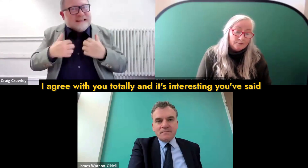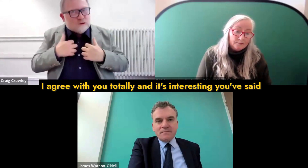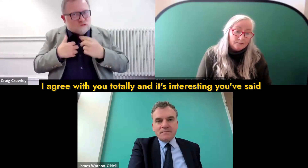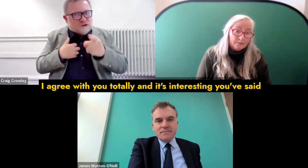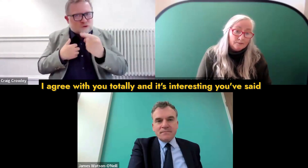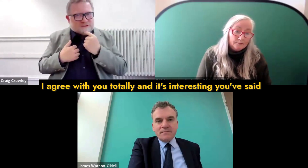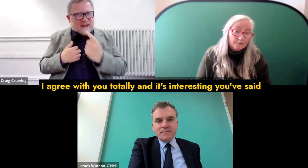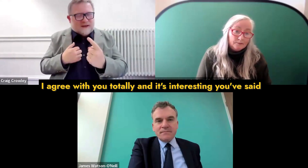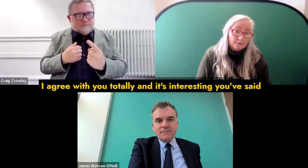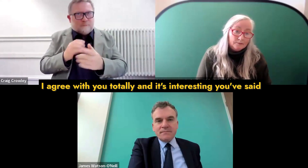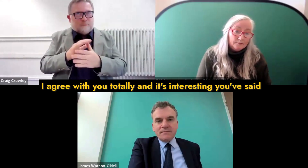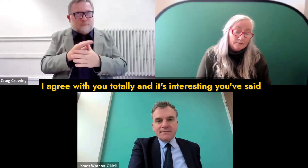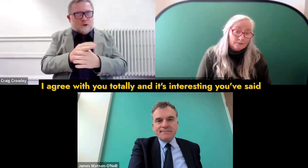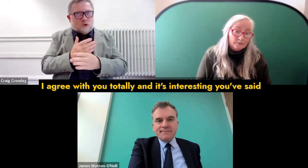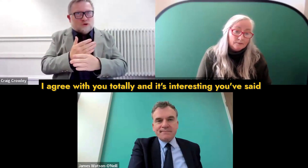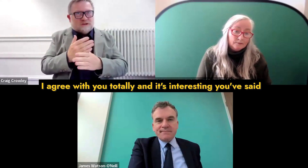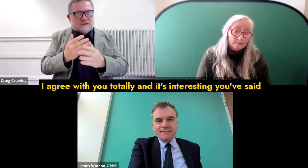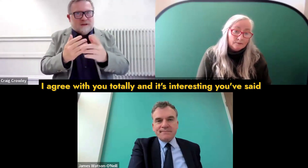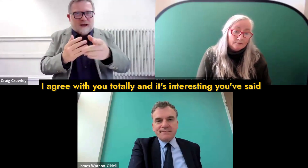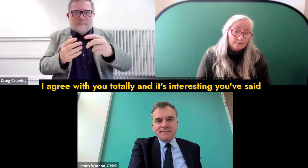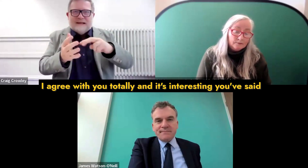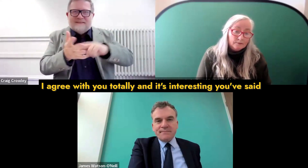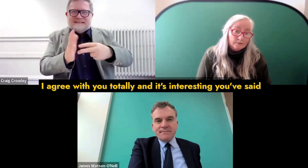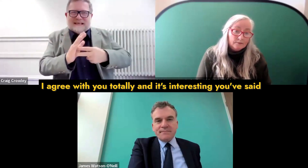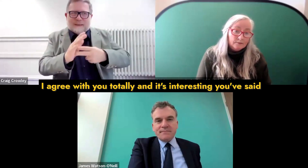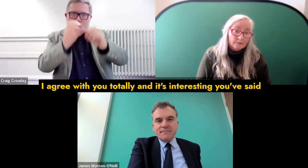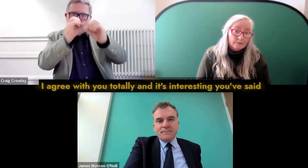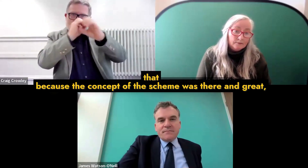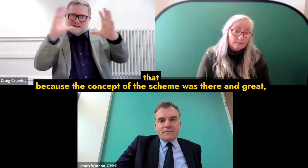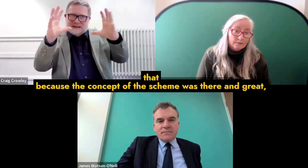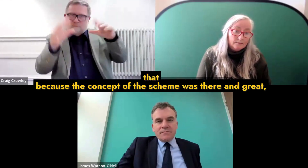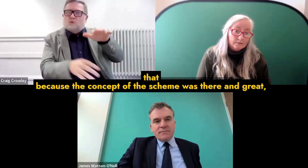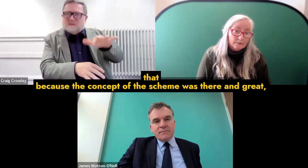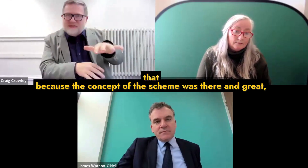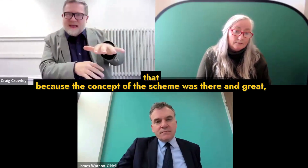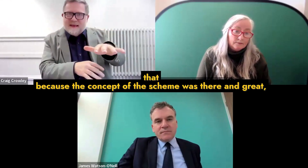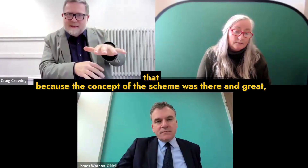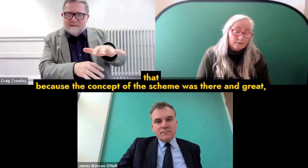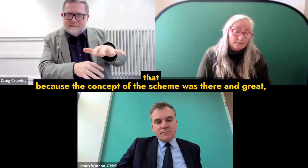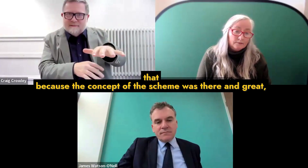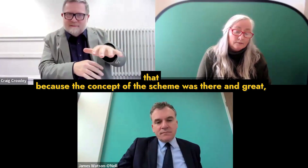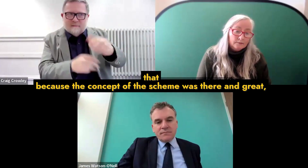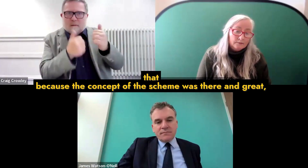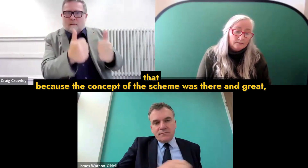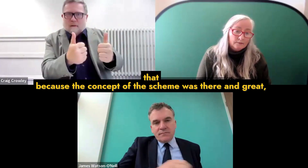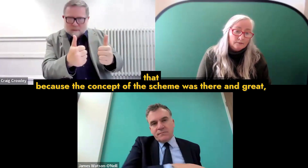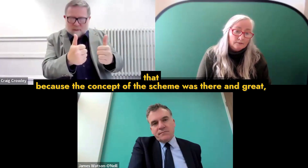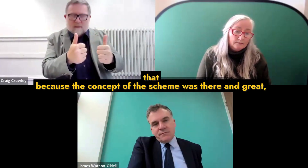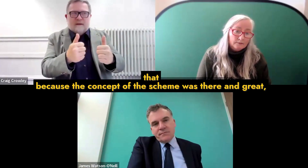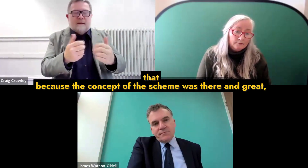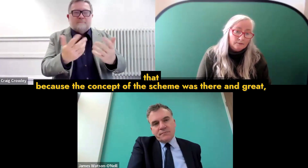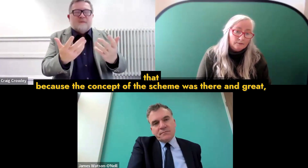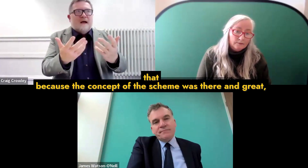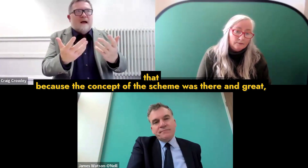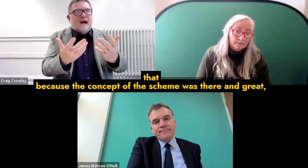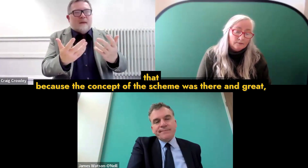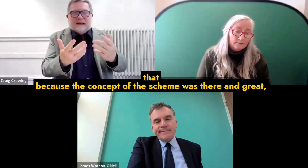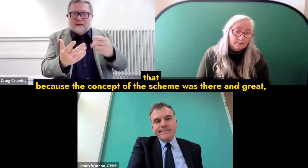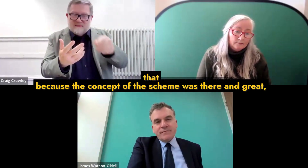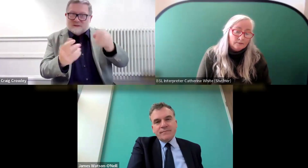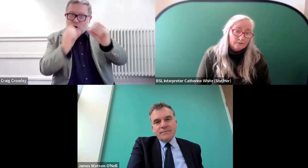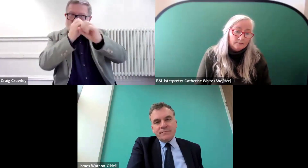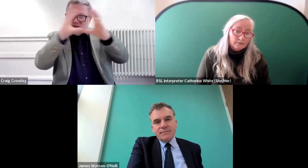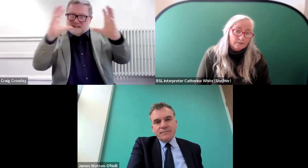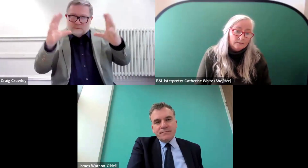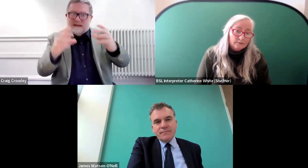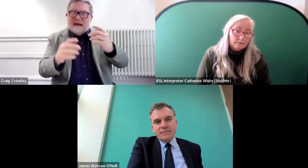I agree with you totally. And it's interesting you've said that, because the concept of the scheme was there and